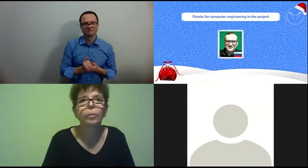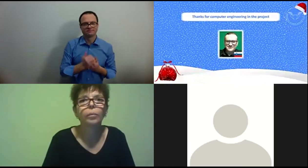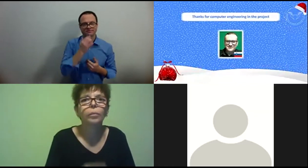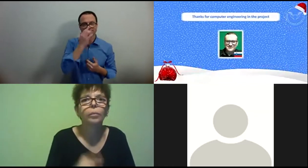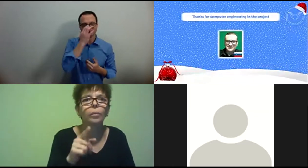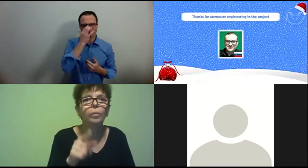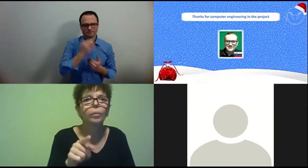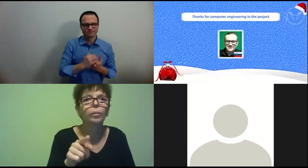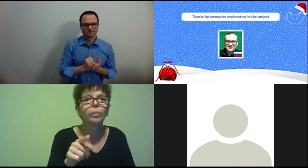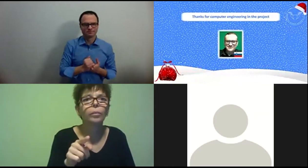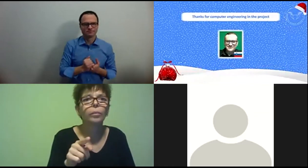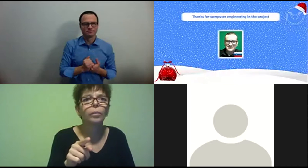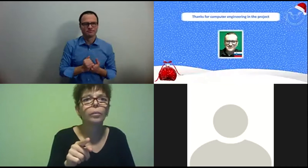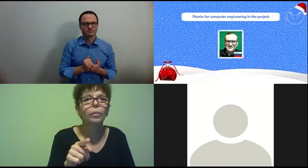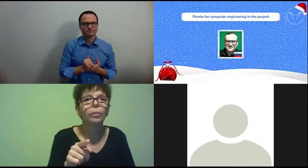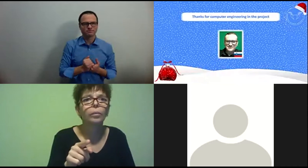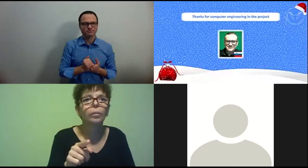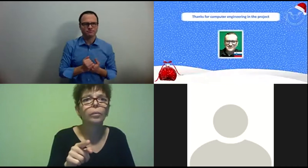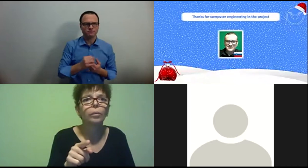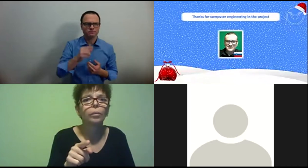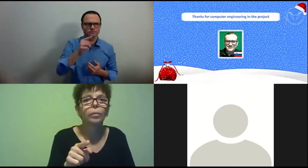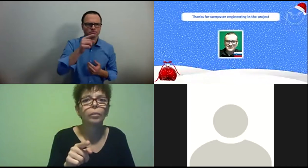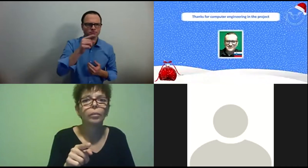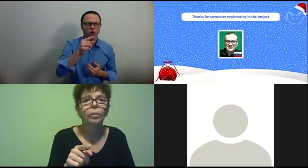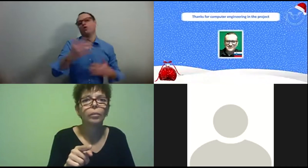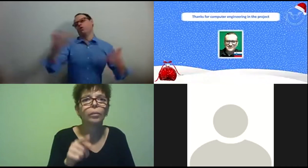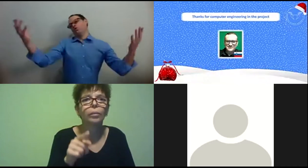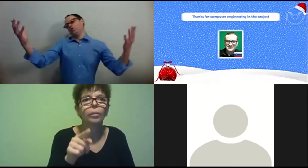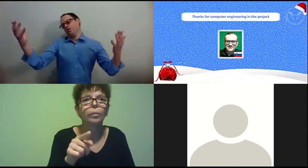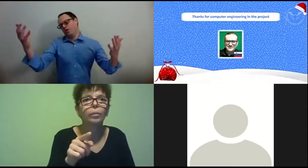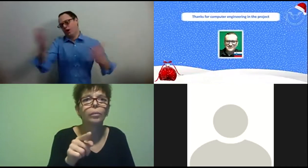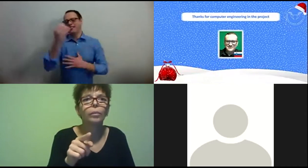for transcribing all the previous